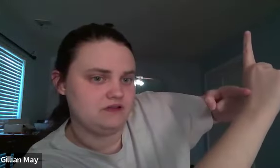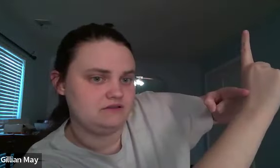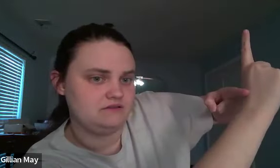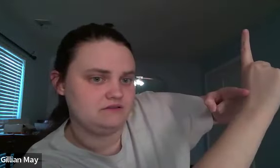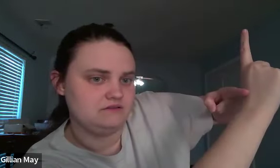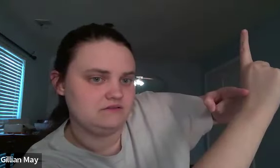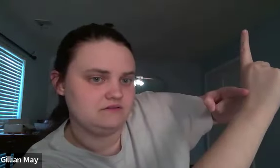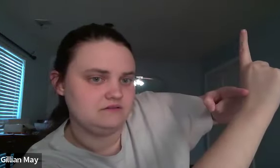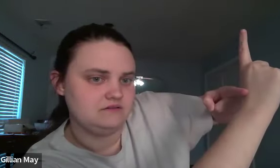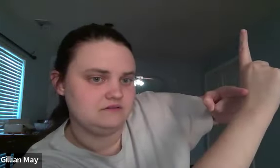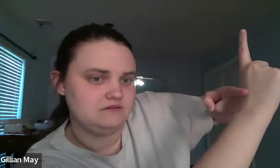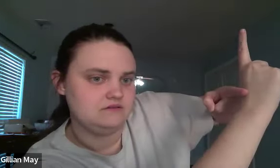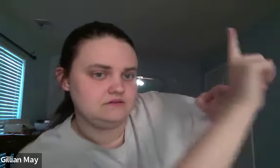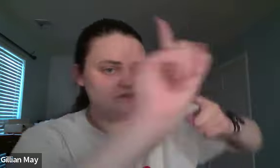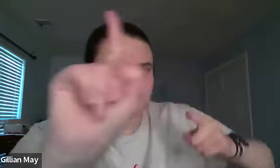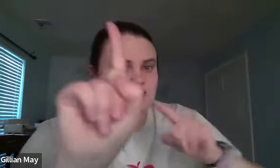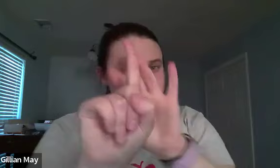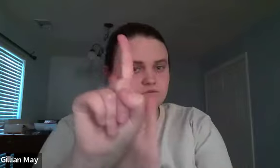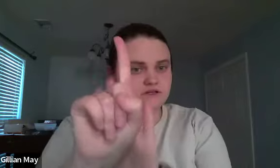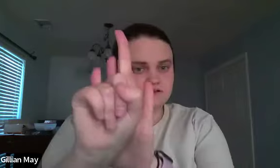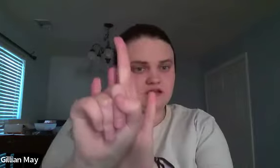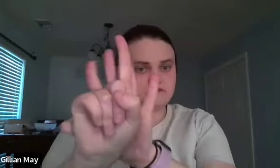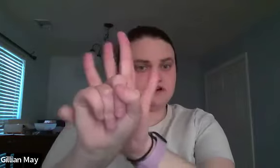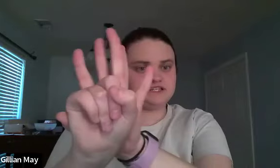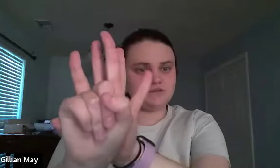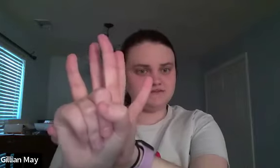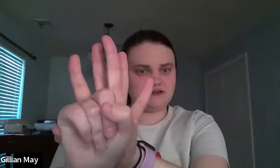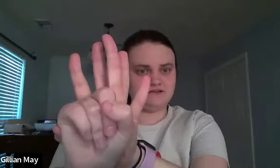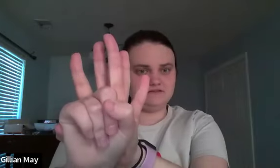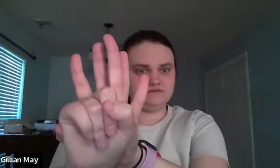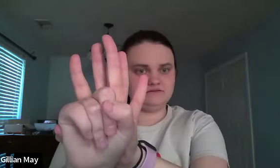hand. So have this one, have your non-dominant face out.